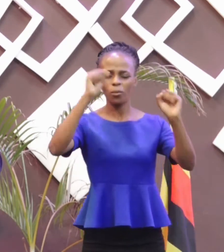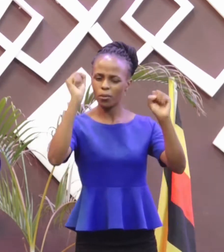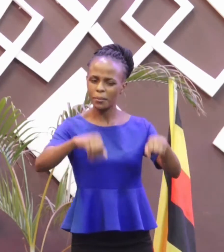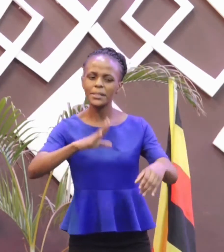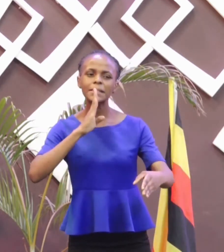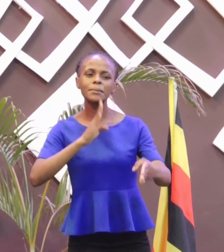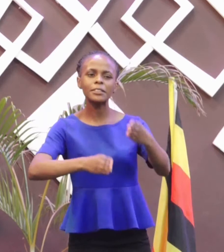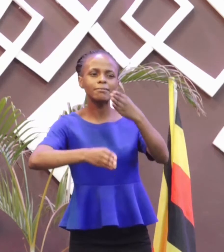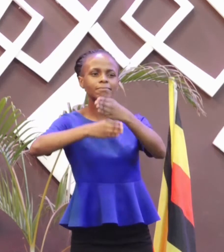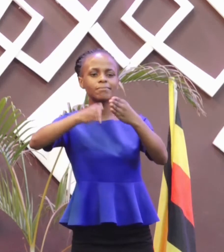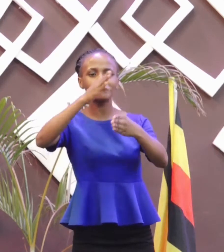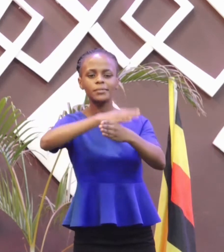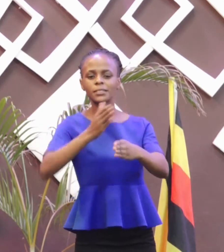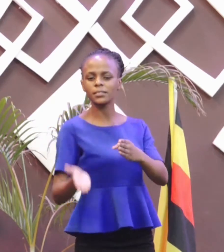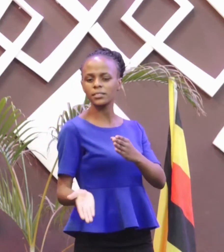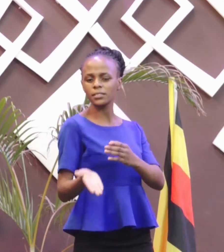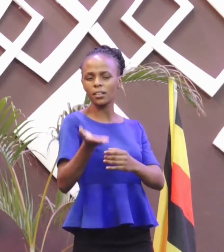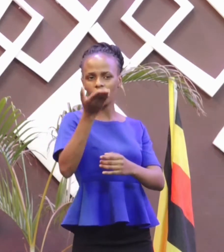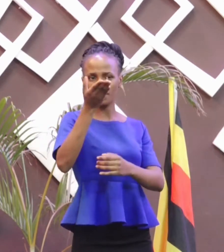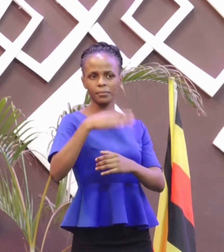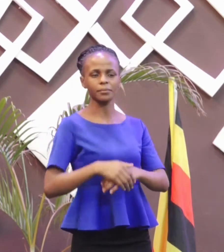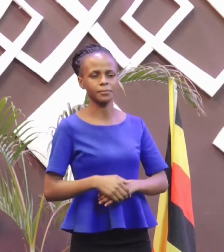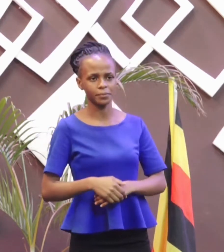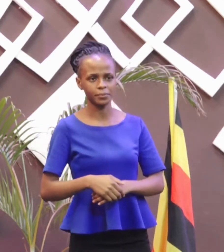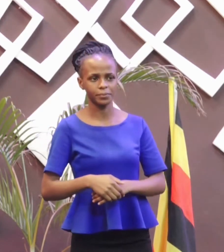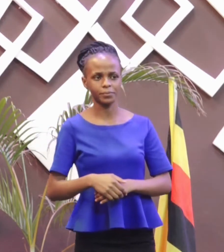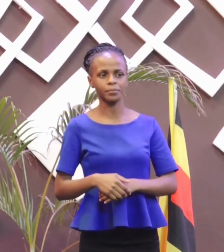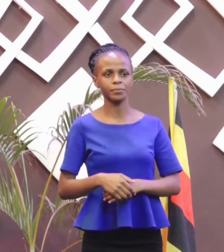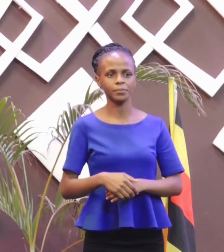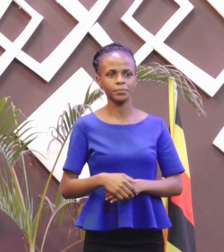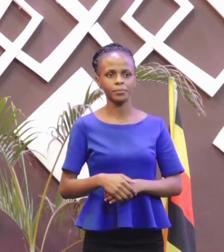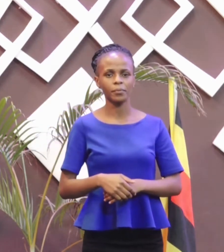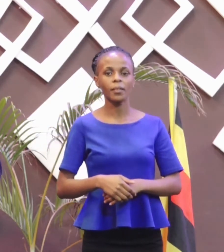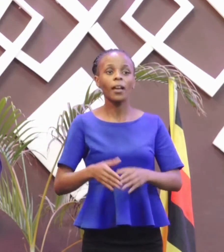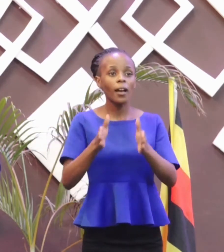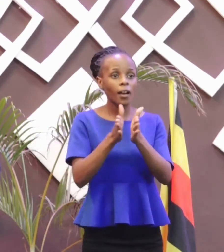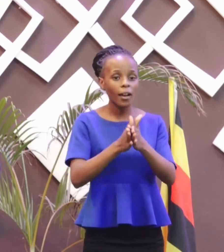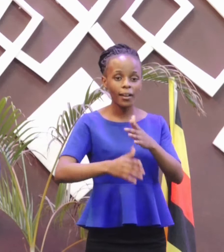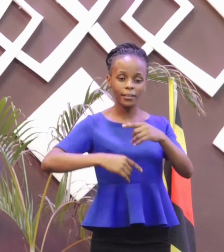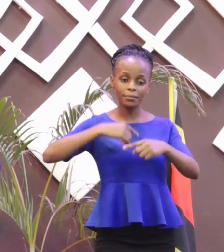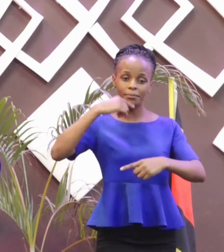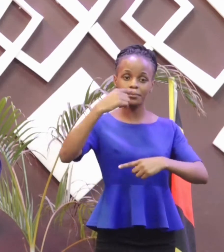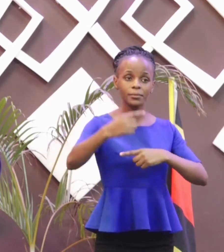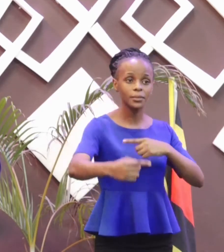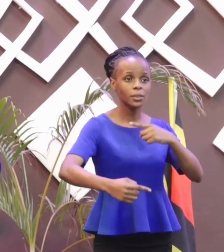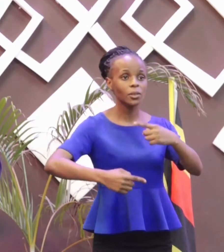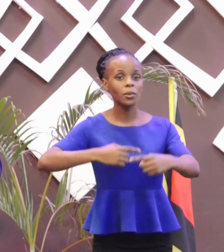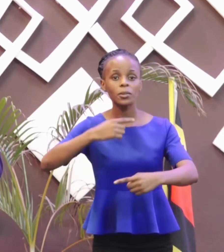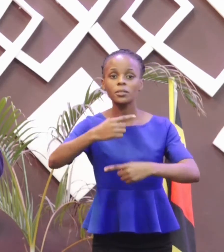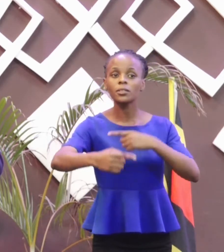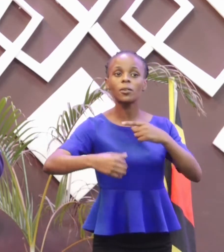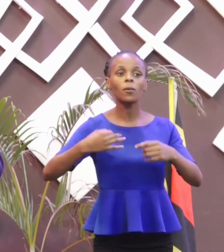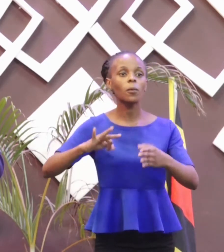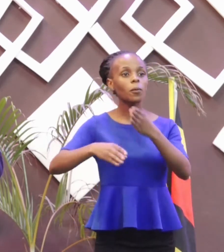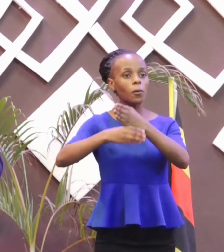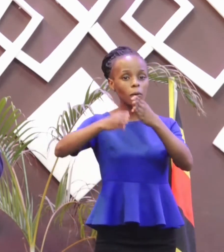built up. Naye Bible egamba tuteekeddwa okuzimbibwa. And the process of building must be able to